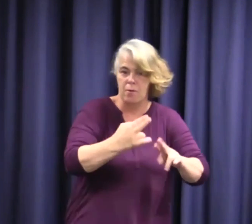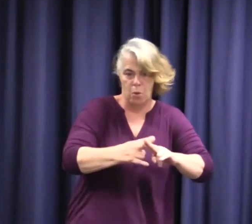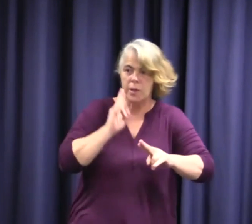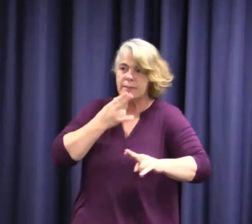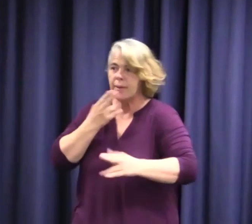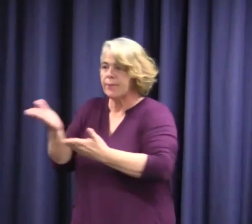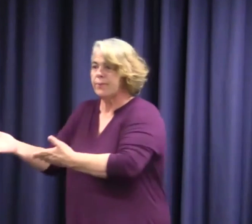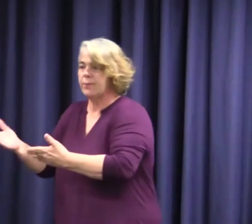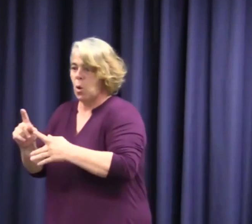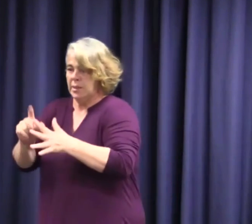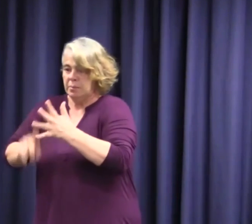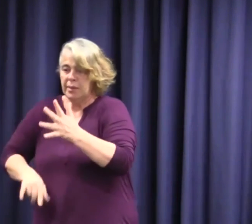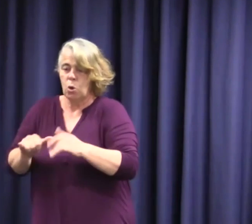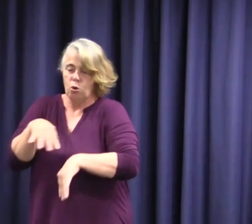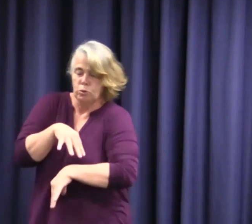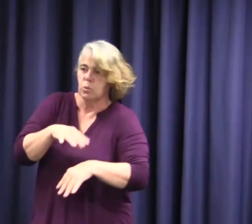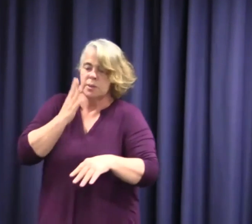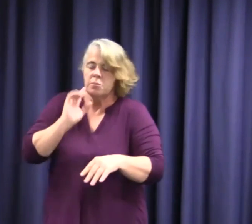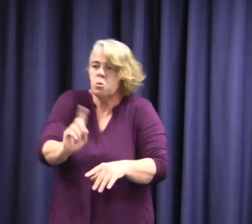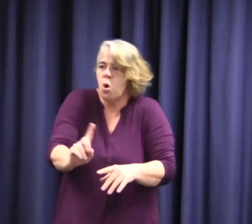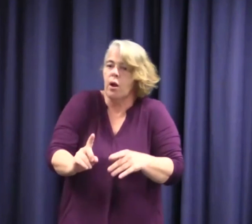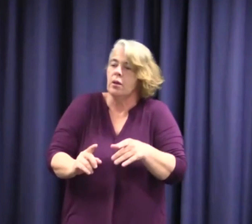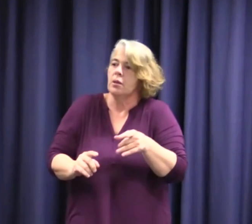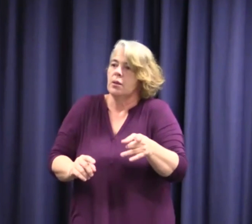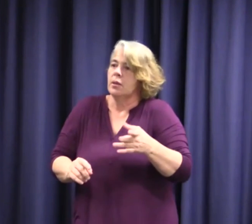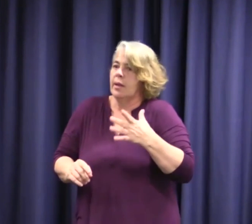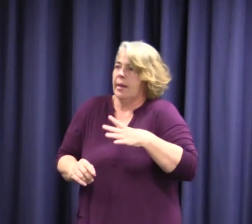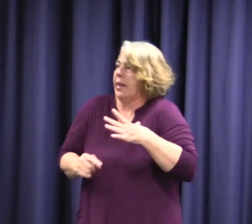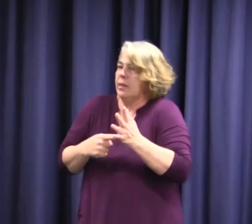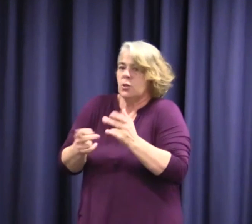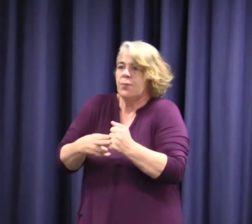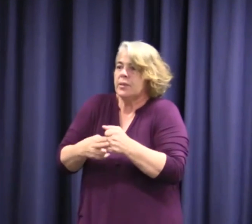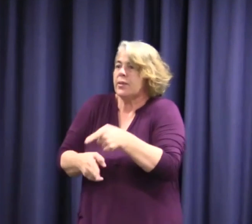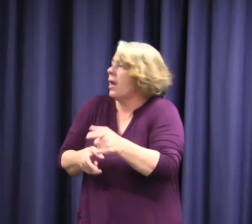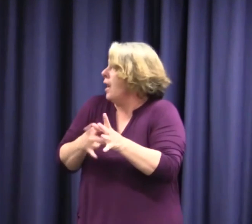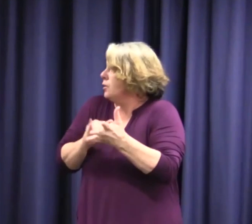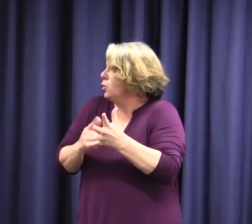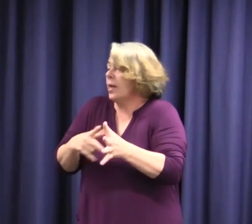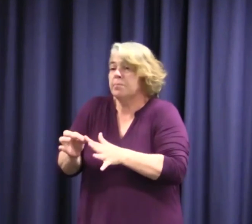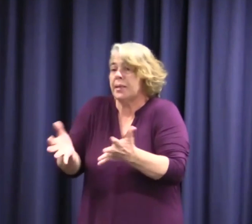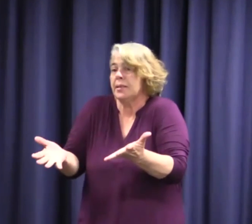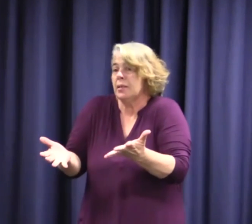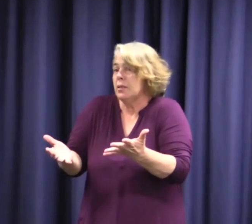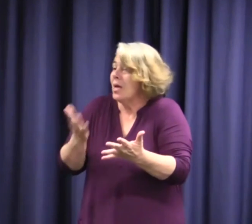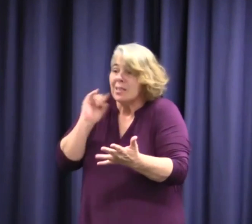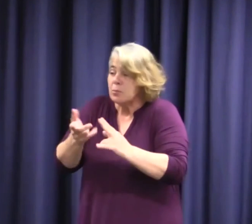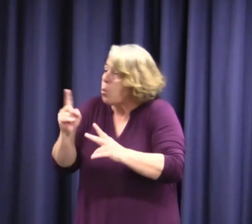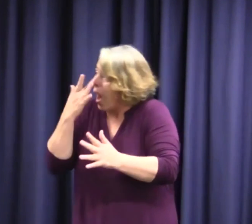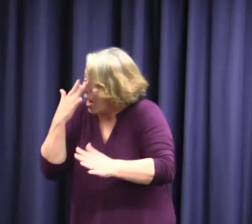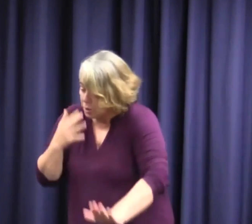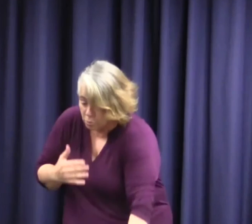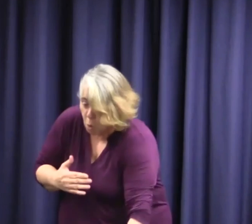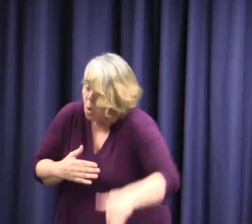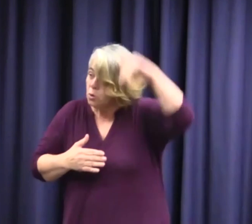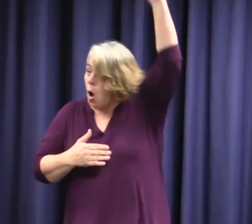VRI and how it works for deaf people. They need to explain that. When, you know, irrespective of whether you've got what disability or